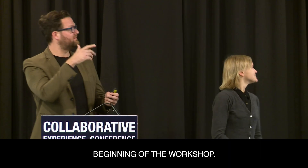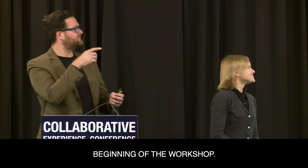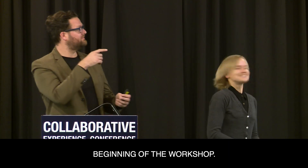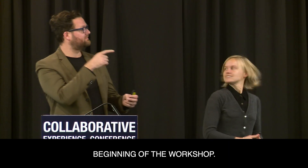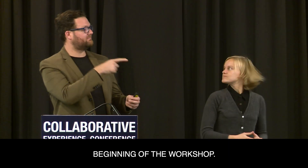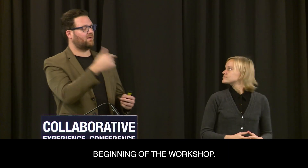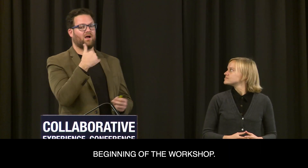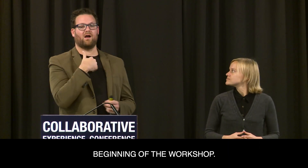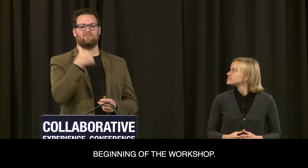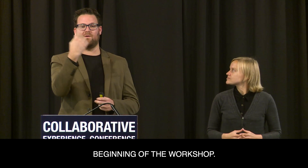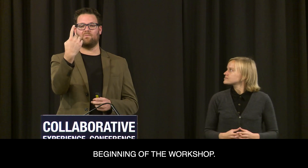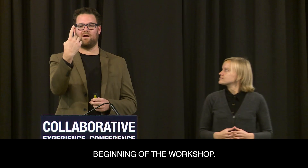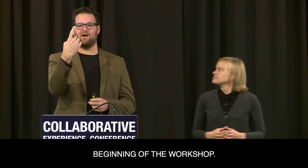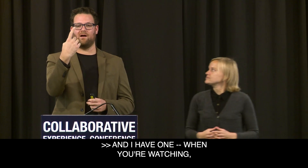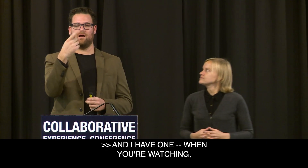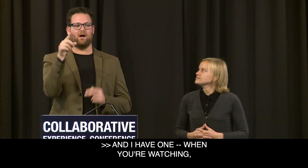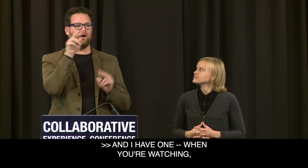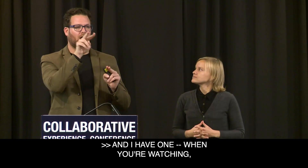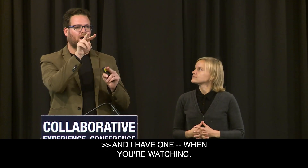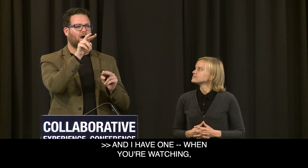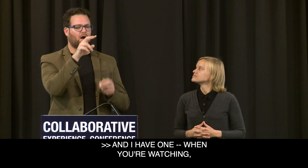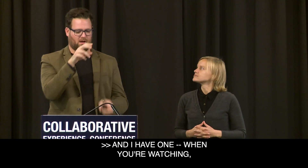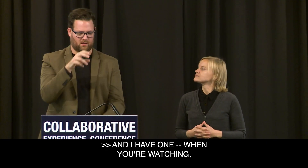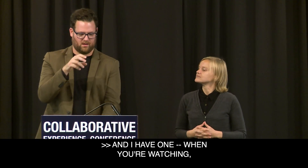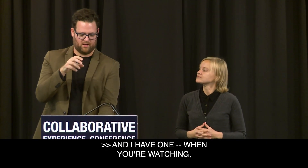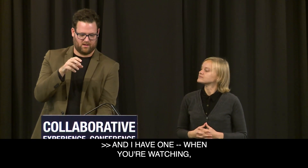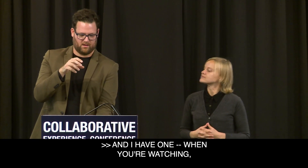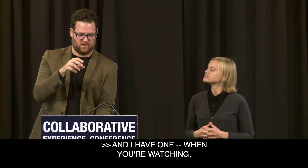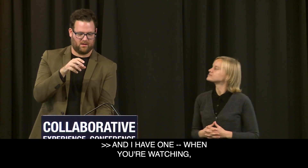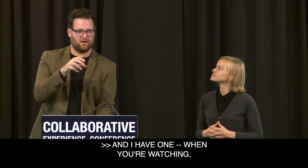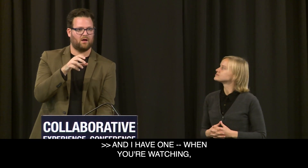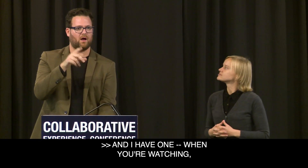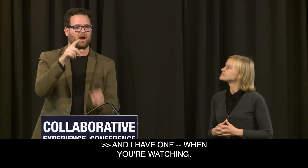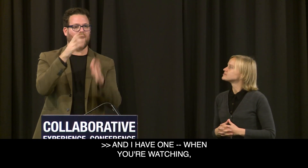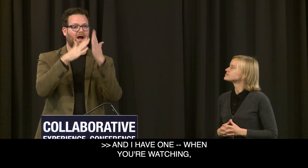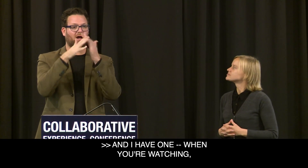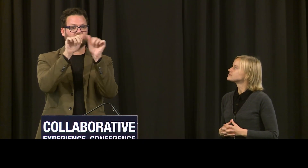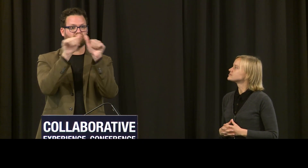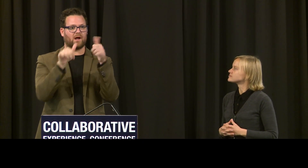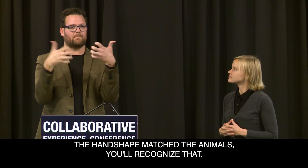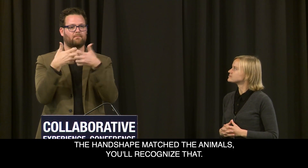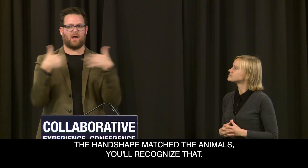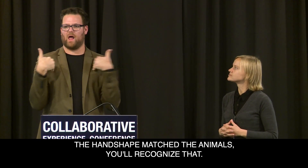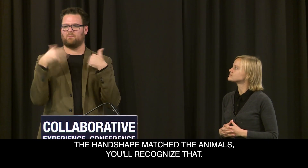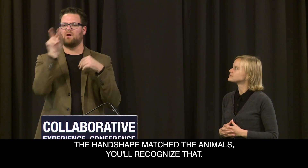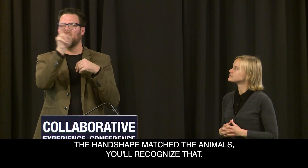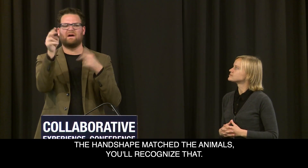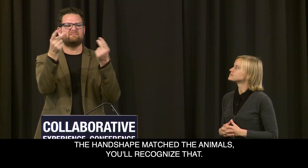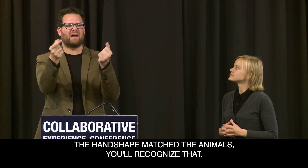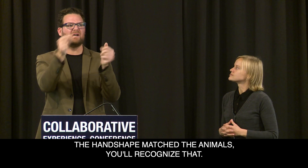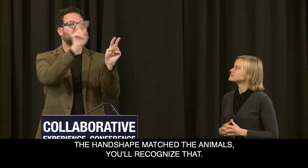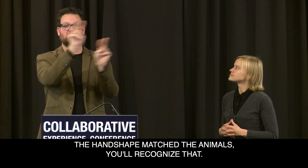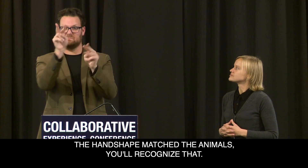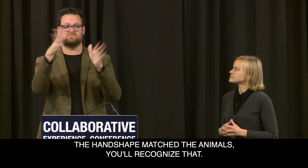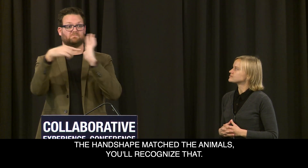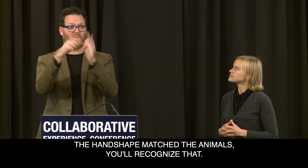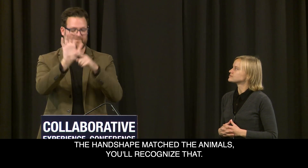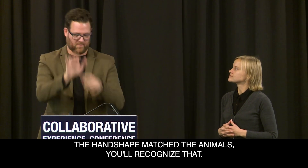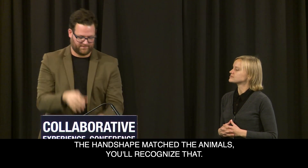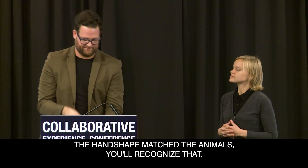of the workshop. And I have one, when you're watching, the hand shape match the animals. You'll recognize